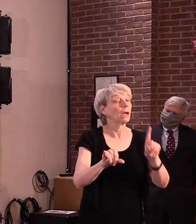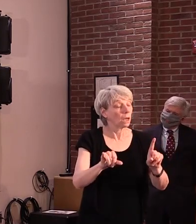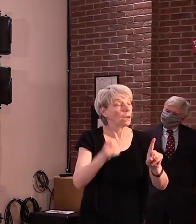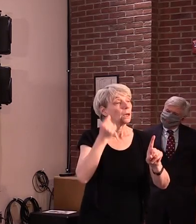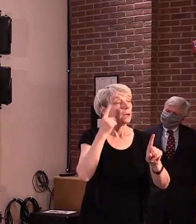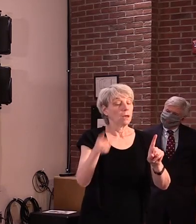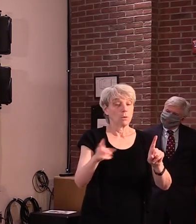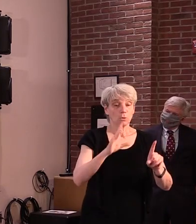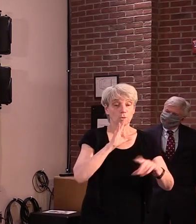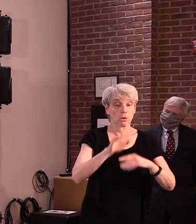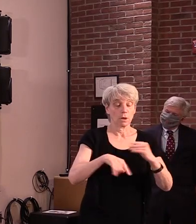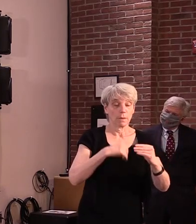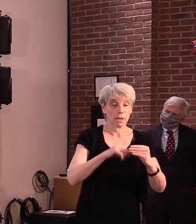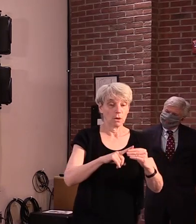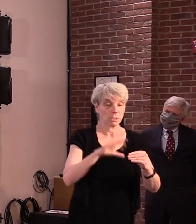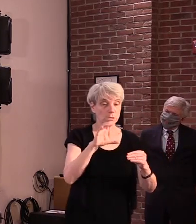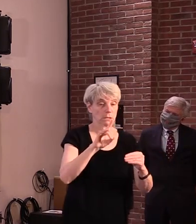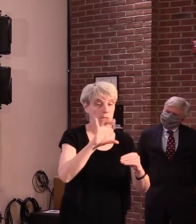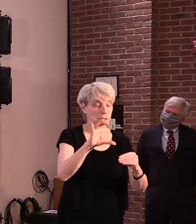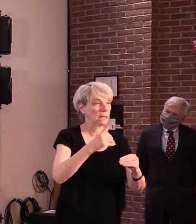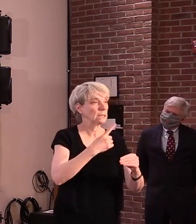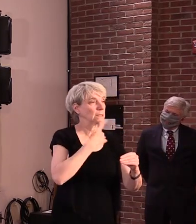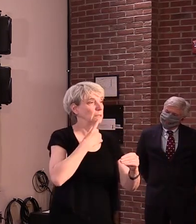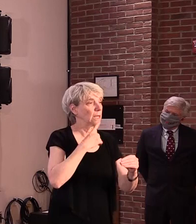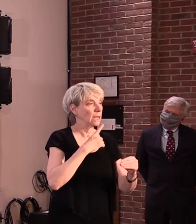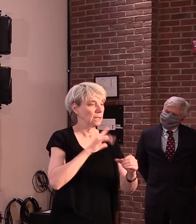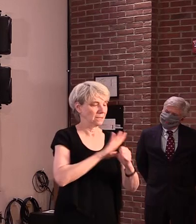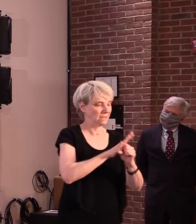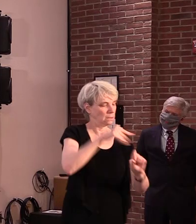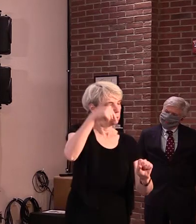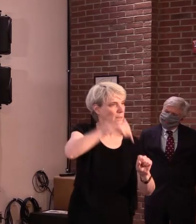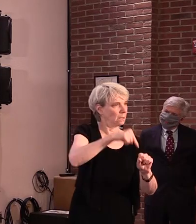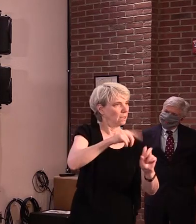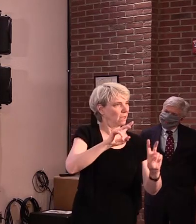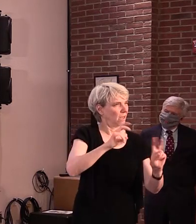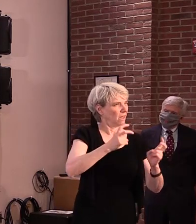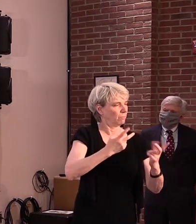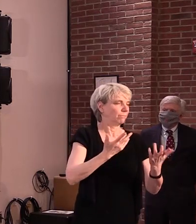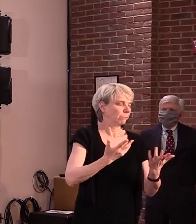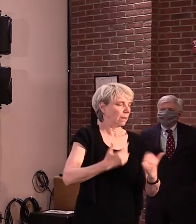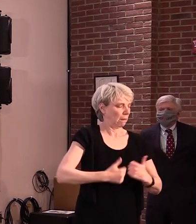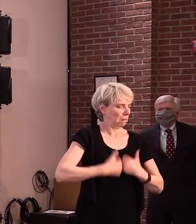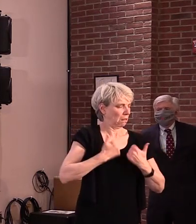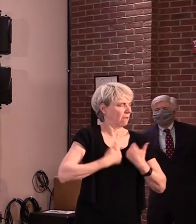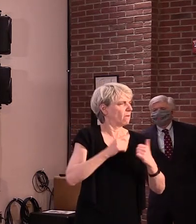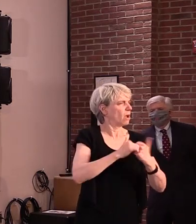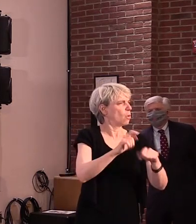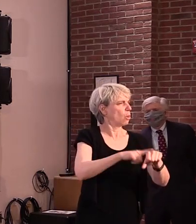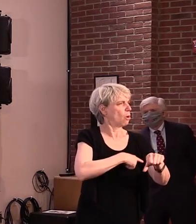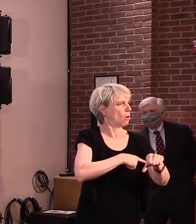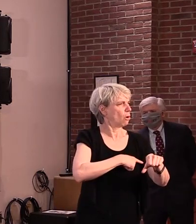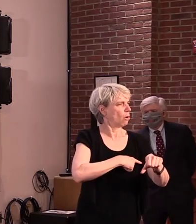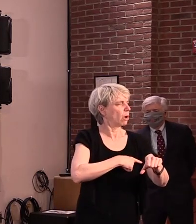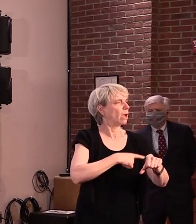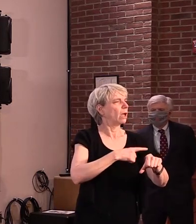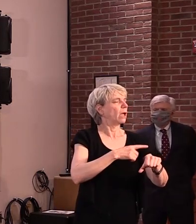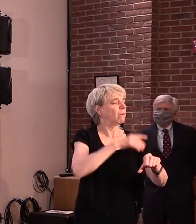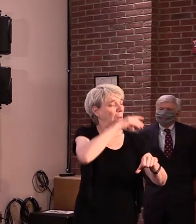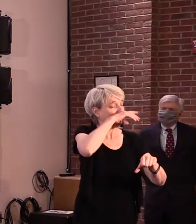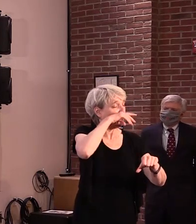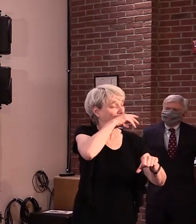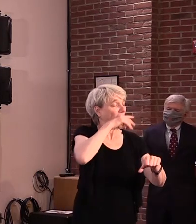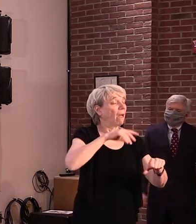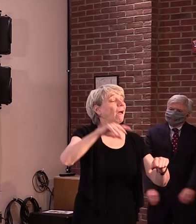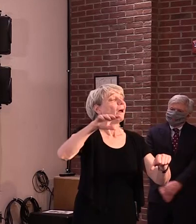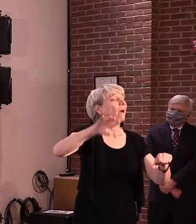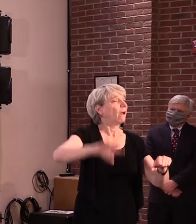to do a little bit with the survival, I guess we'll call it, of the virus on various surfaces, and how infectious they